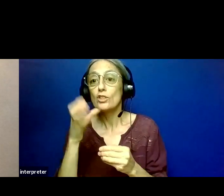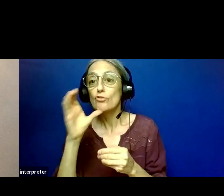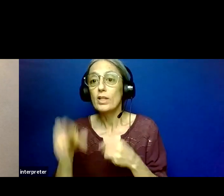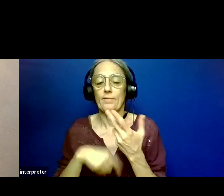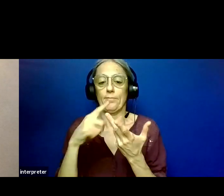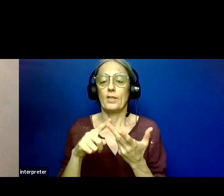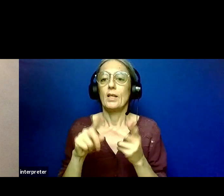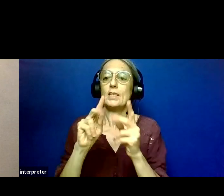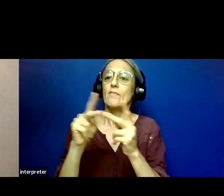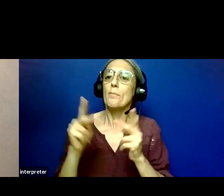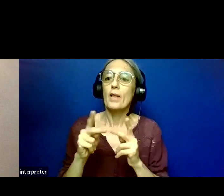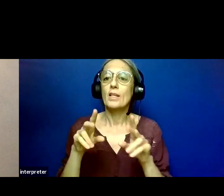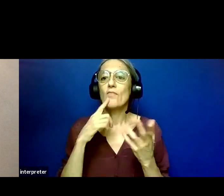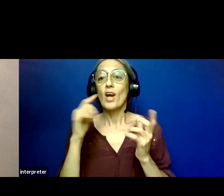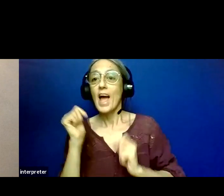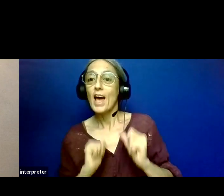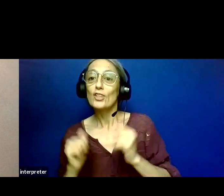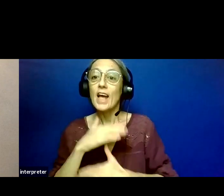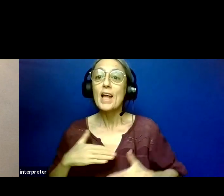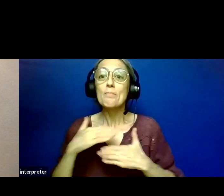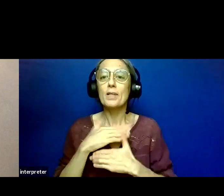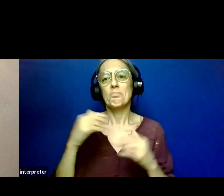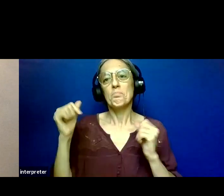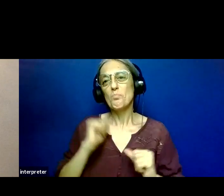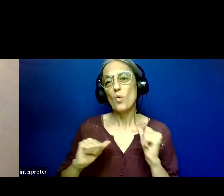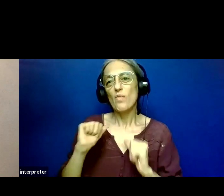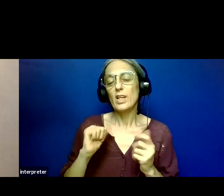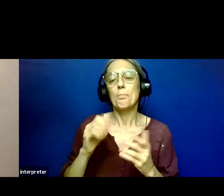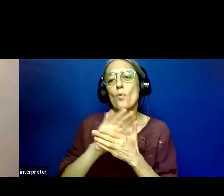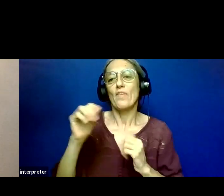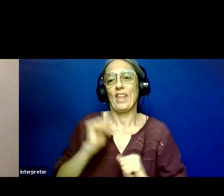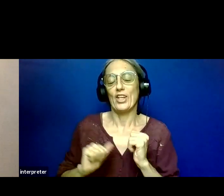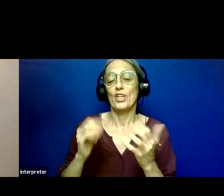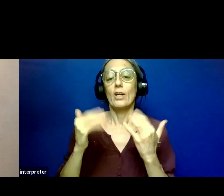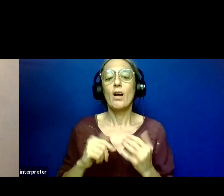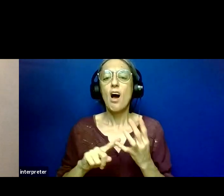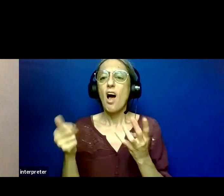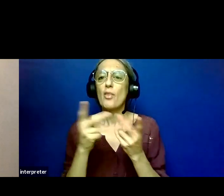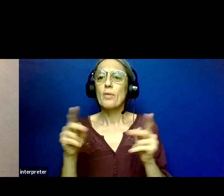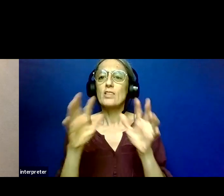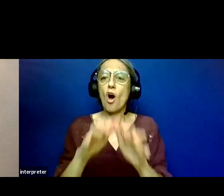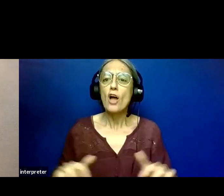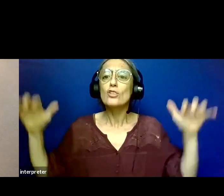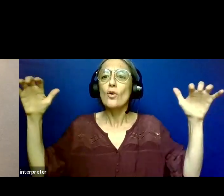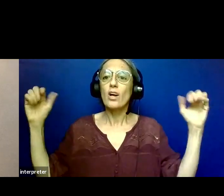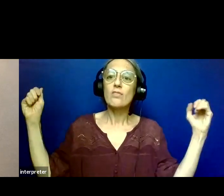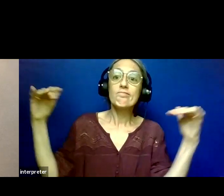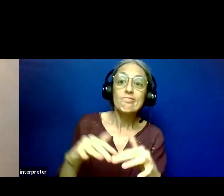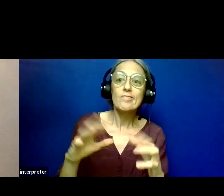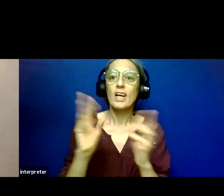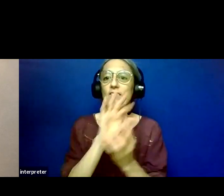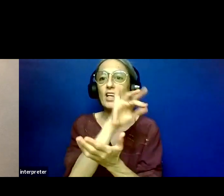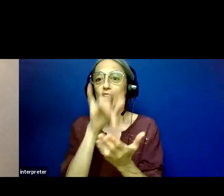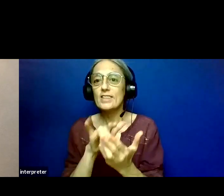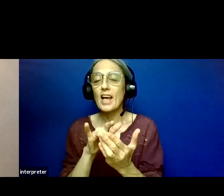exhibition or entertainment like movie theaters, places of public gathering such as auditoriums and convention centers,